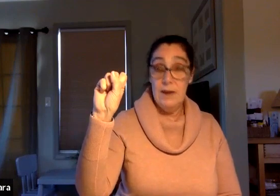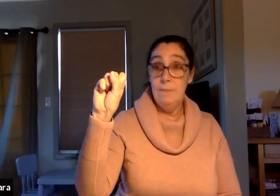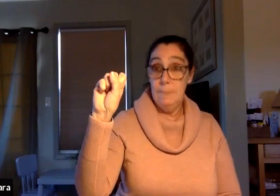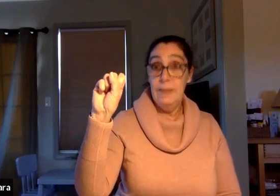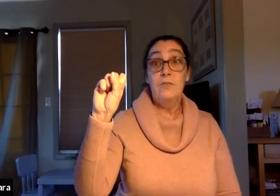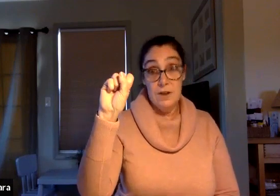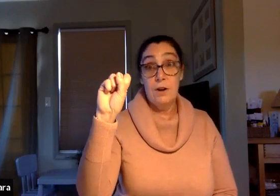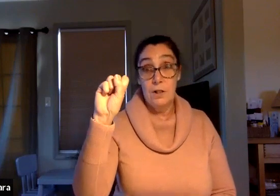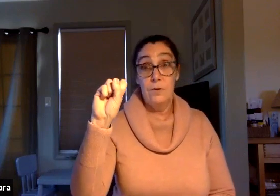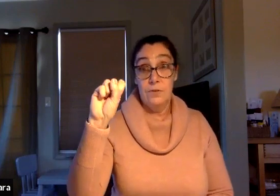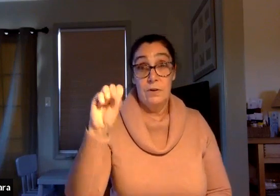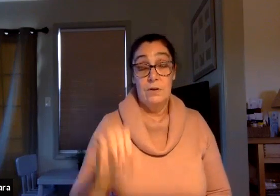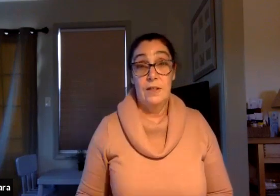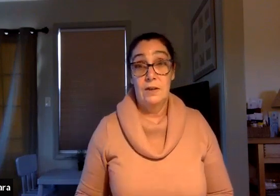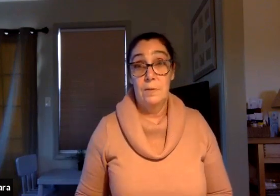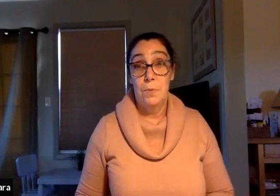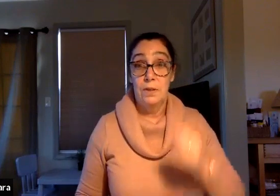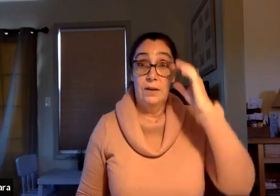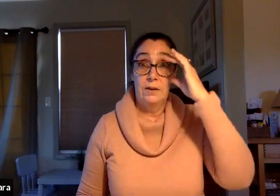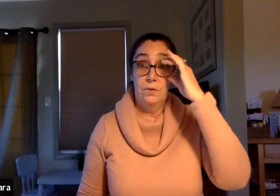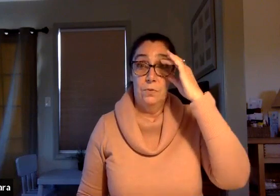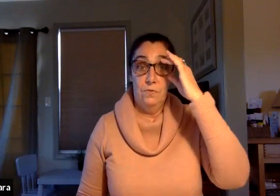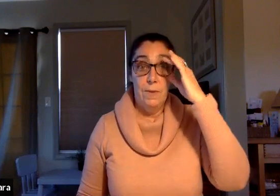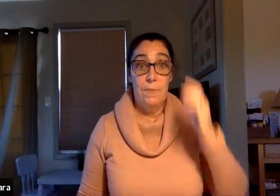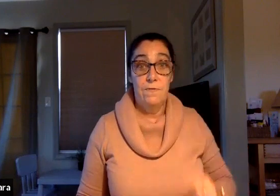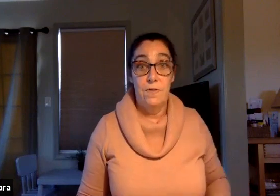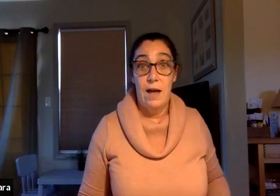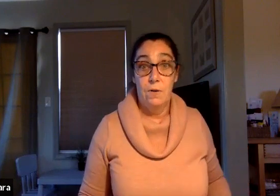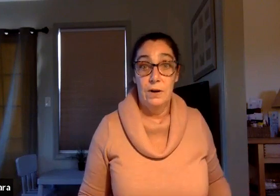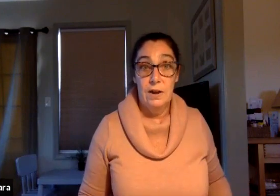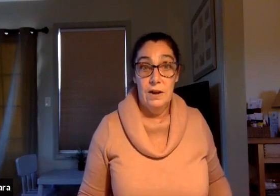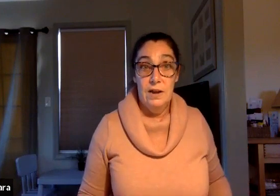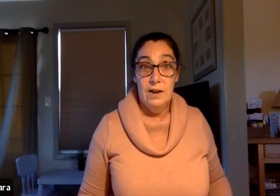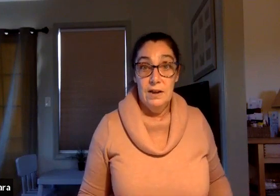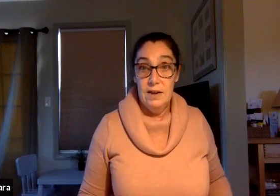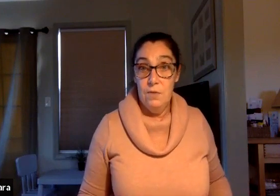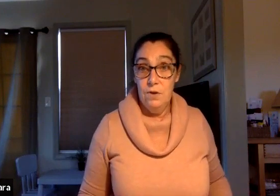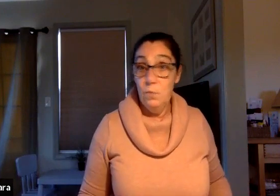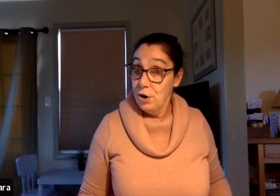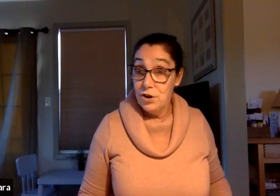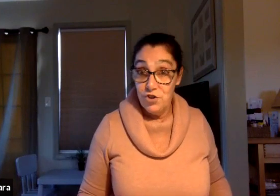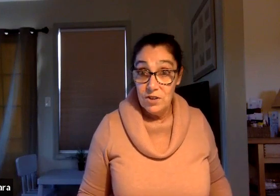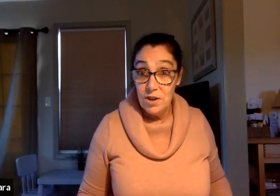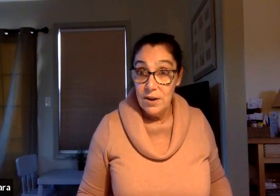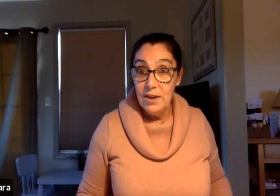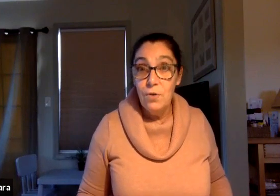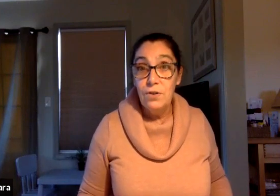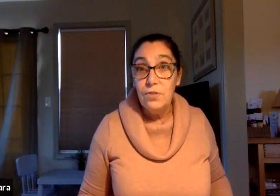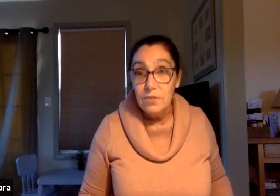Okay, so they are close. So that's the important thing to remember for that one. Okay, we're just going in order, so the rest